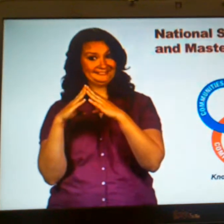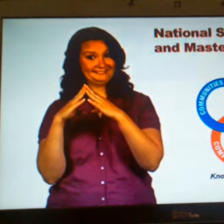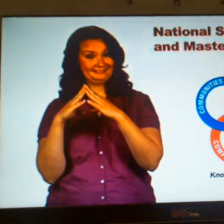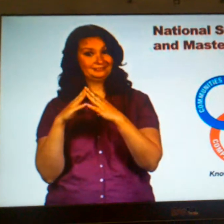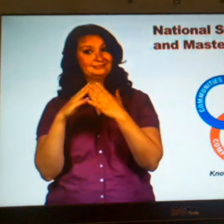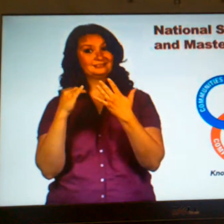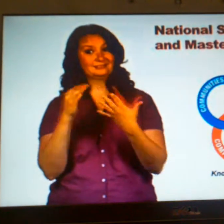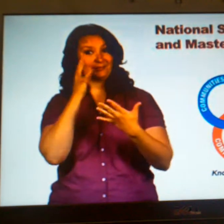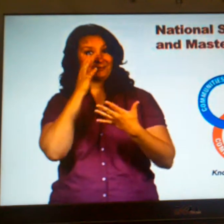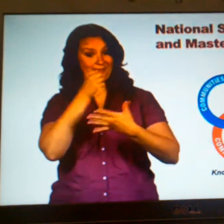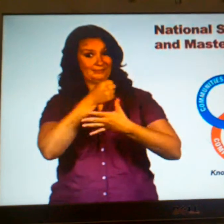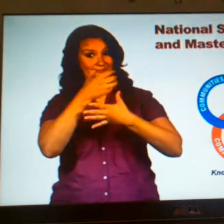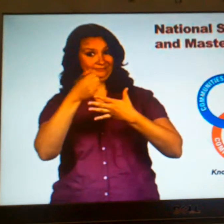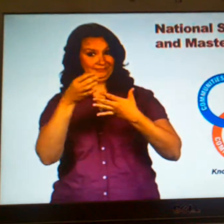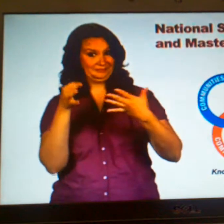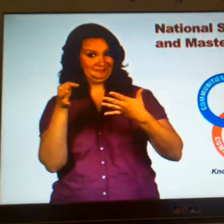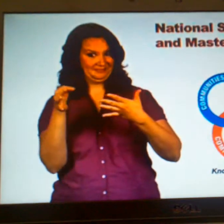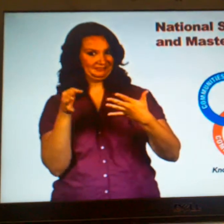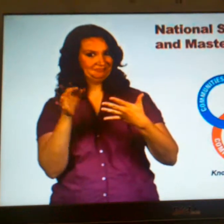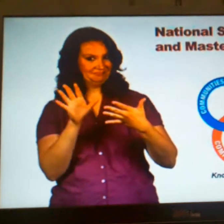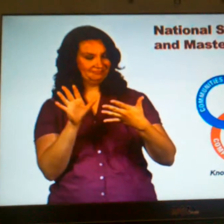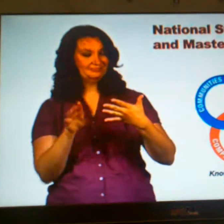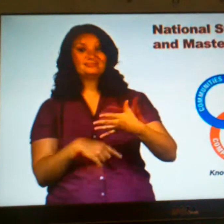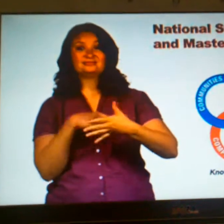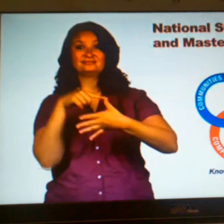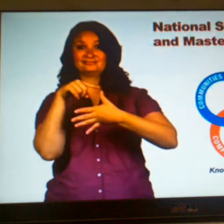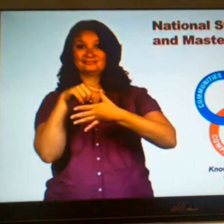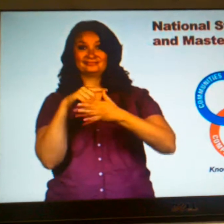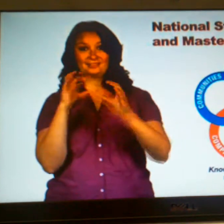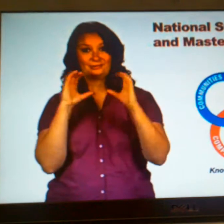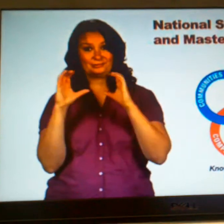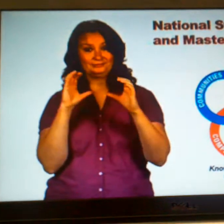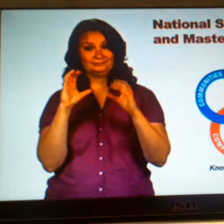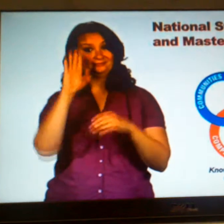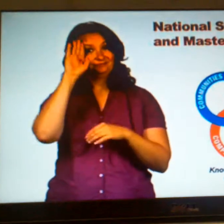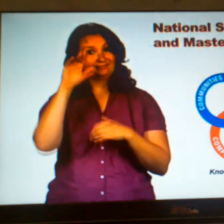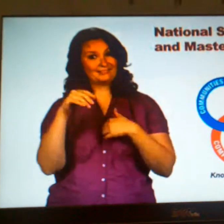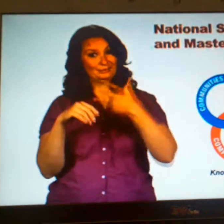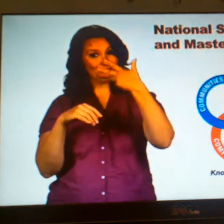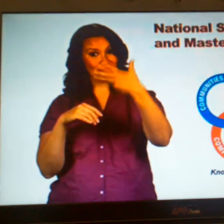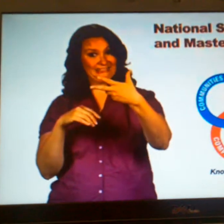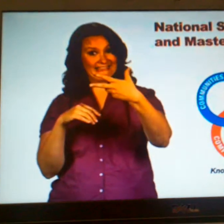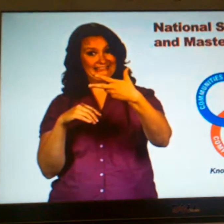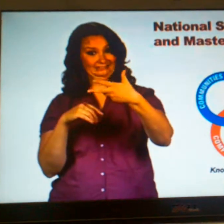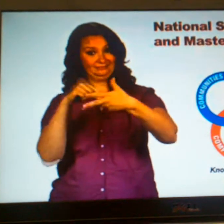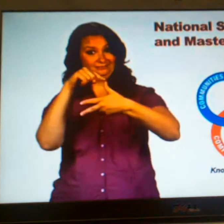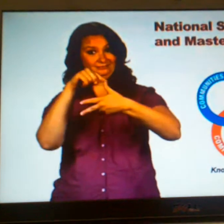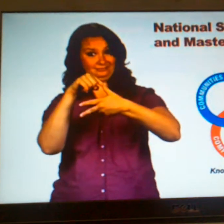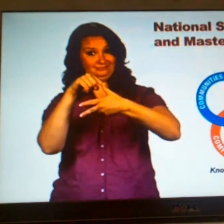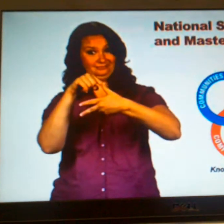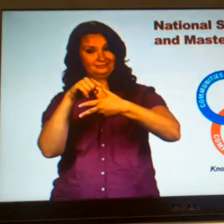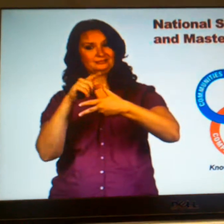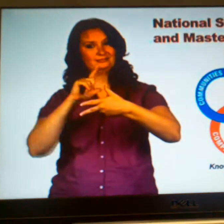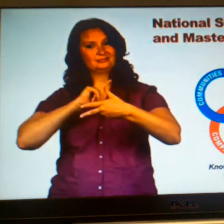Communities is the fifth. The 5 C's. We're going to expand and talk about them. First, communication. We have 3 points for